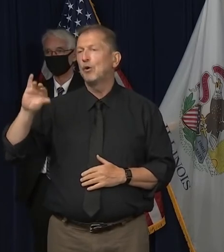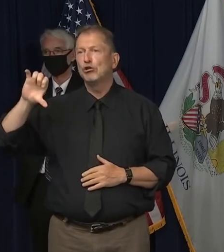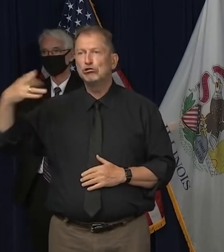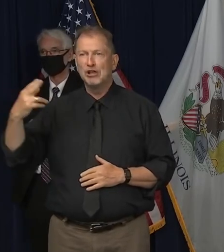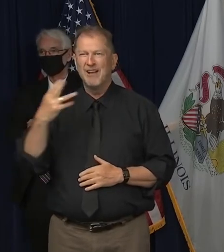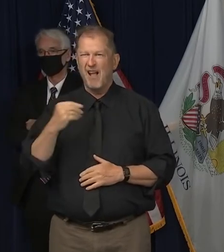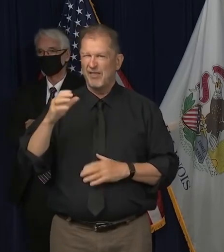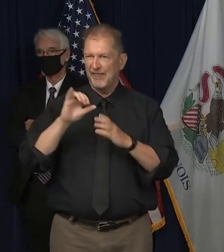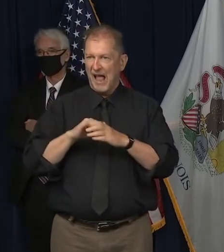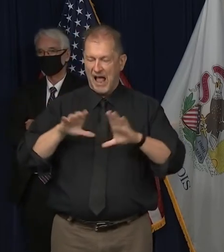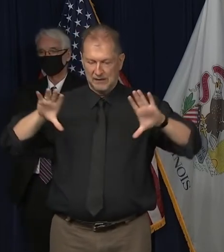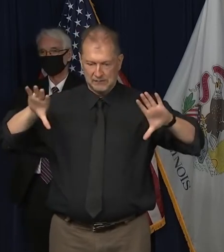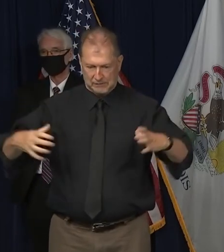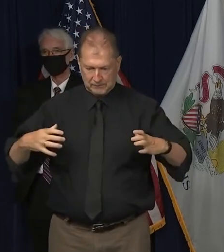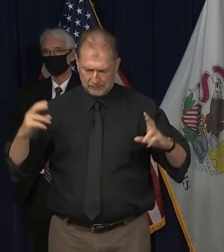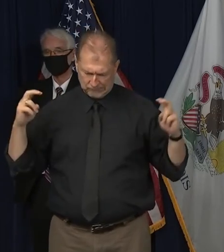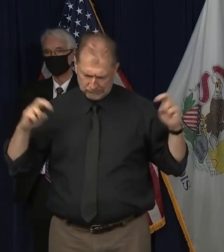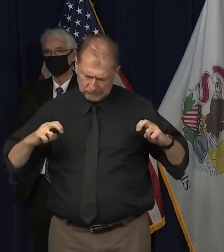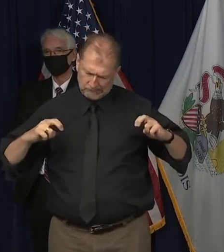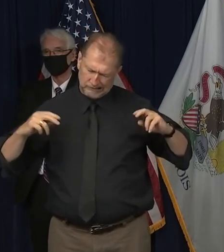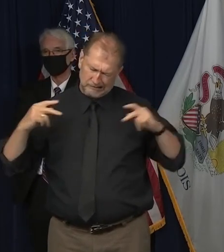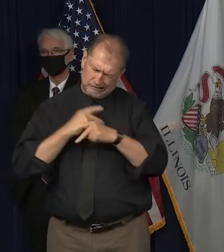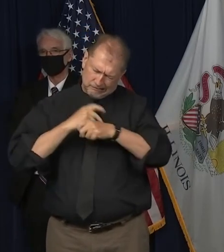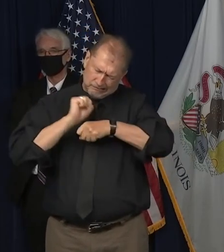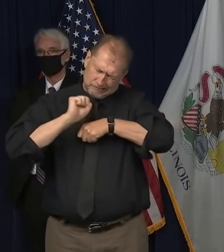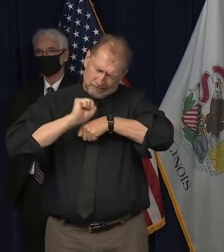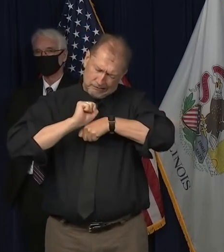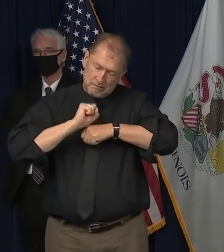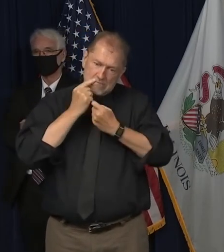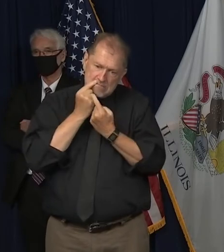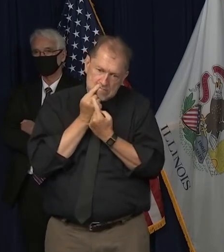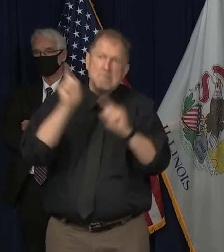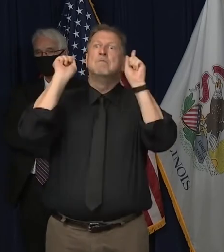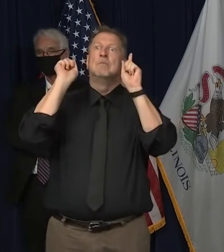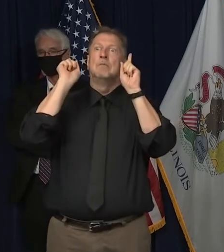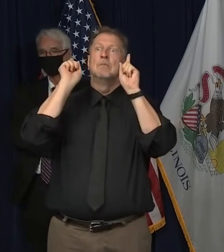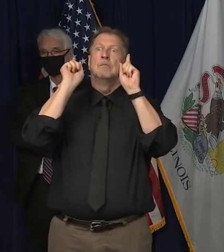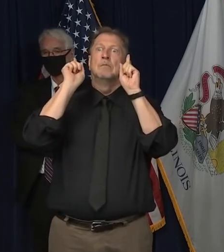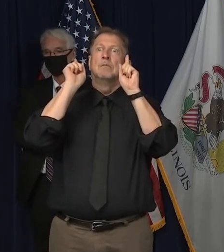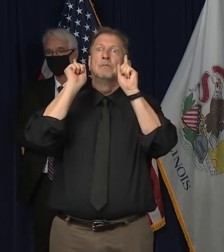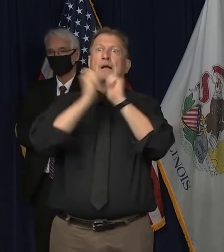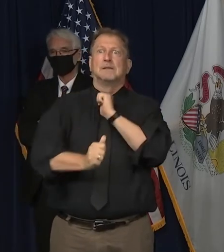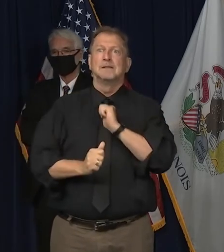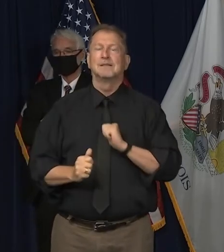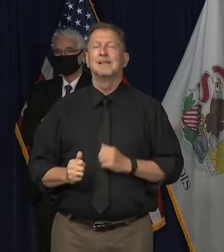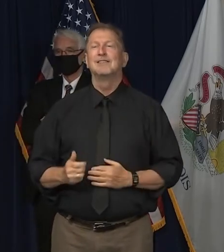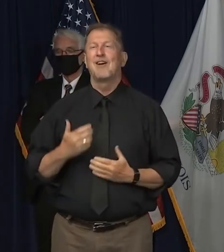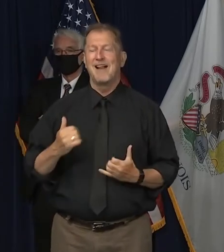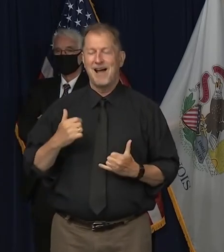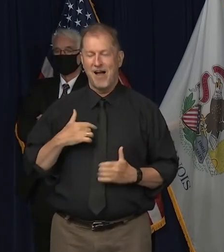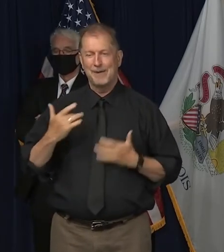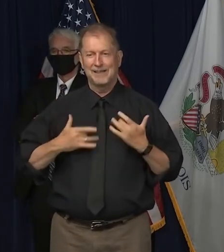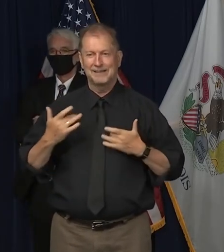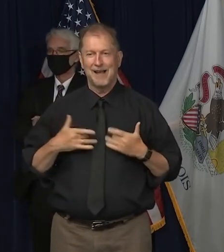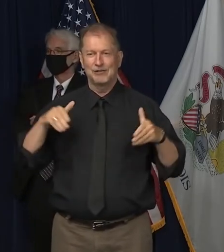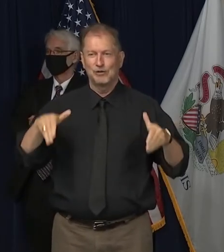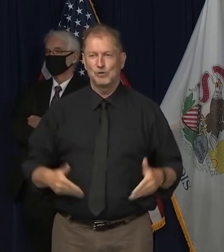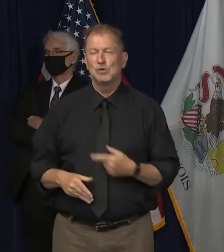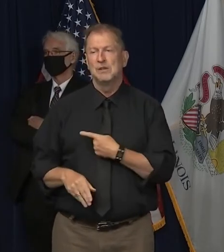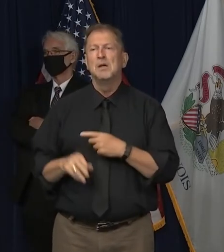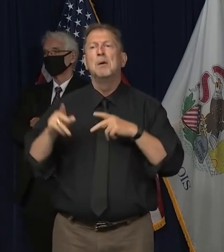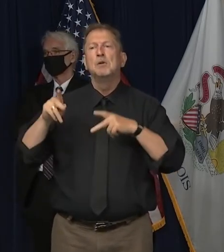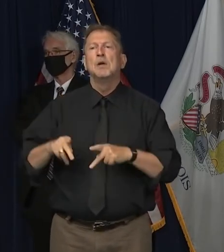Test and Tell team. It is now my great pleasure to introduce someone who can really explain in much